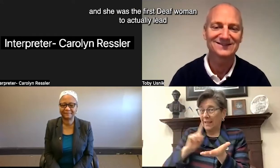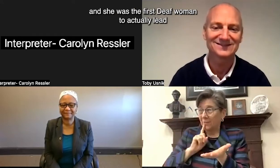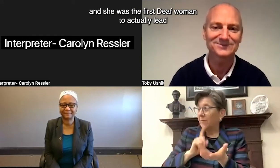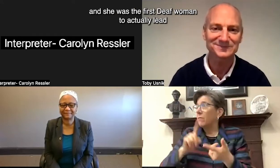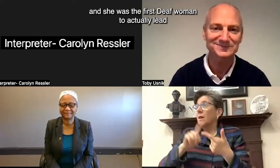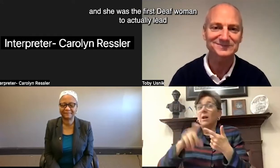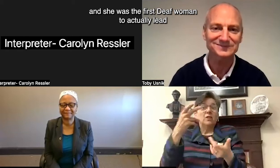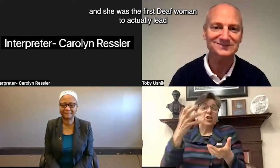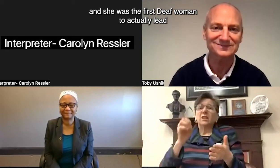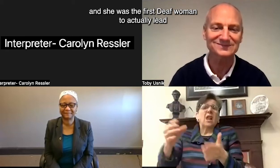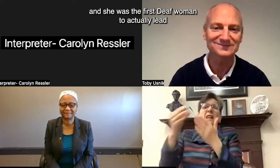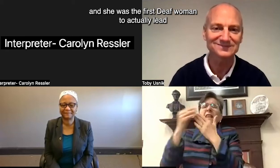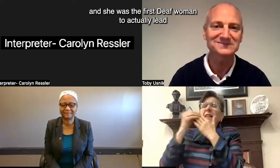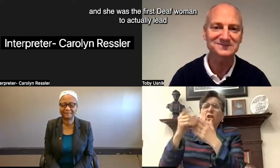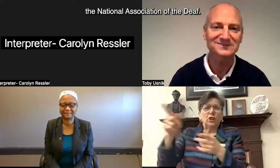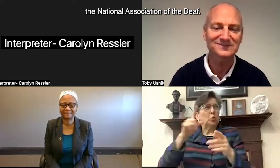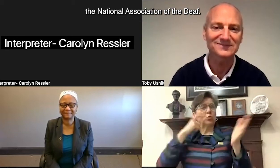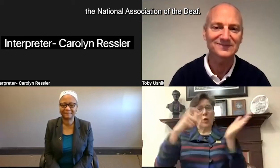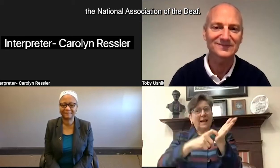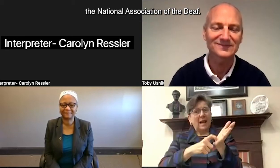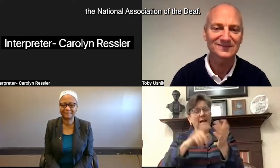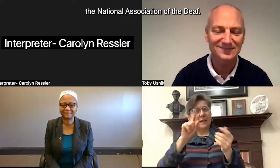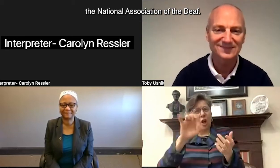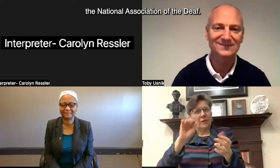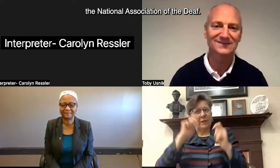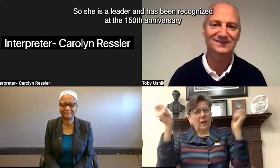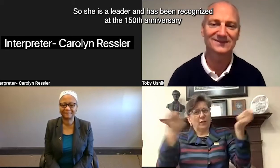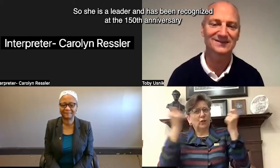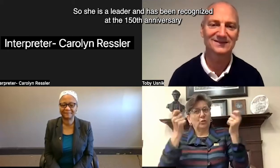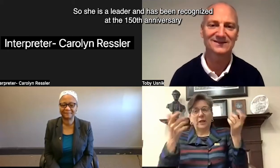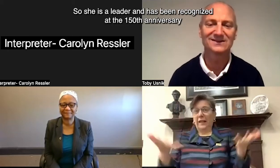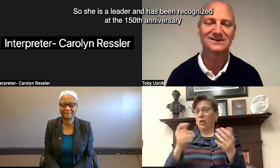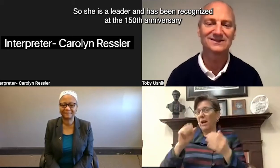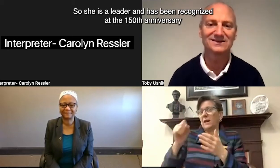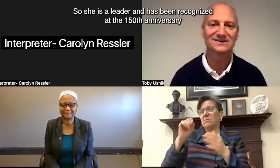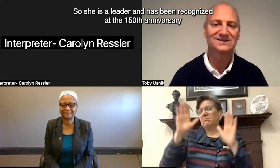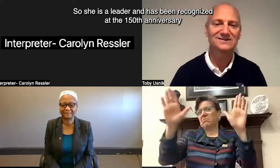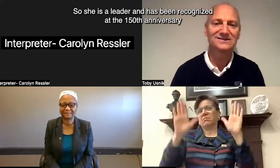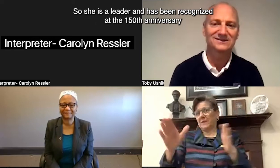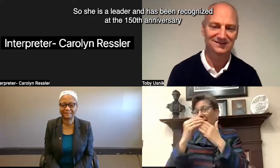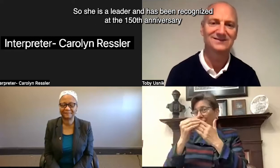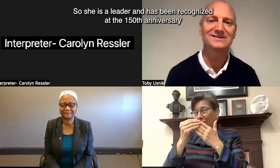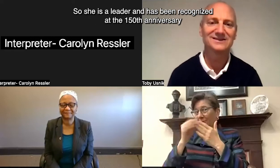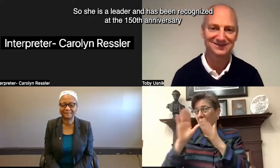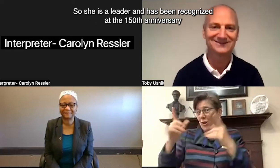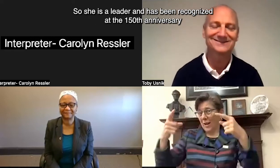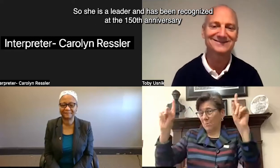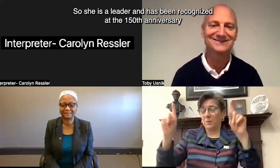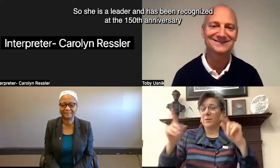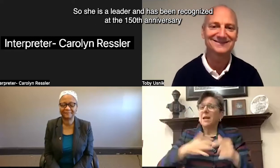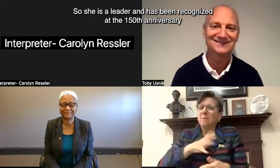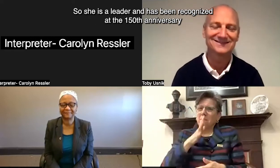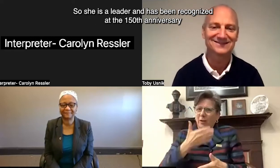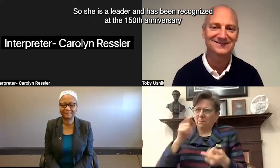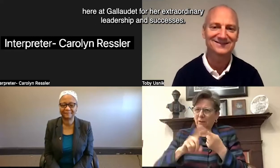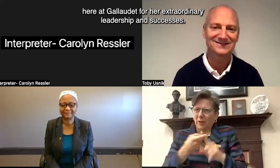lead the National Association of the Deaf. So she is a leader and has been recognized at the 150th anniversary here at Gallaudet for her